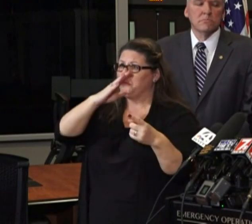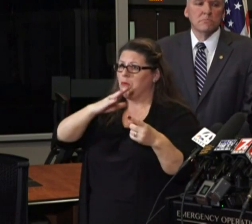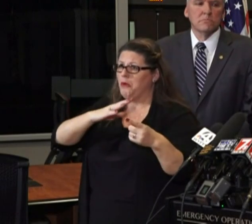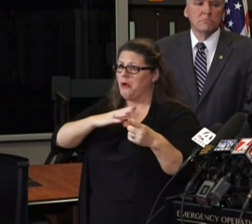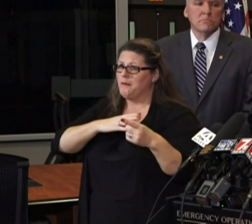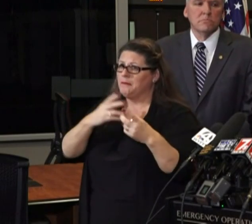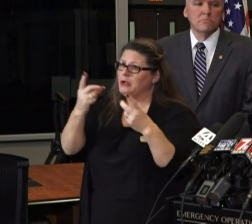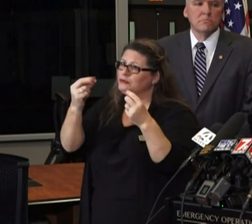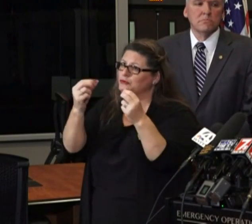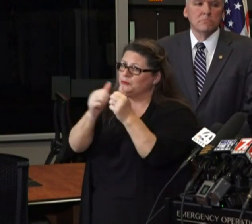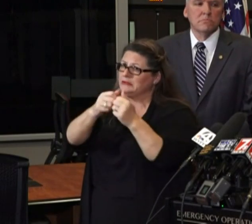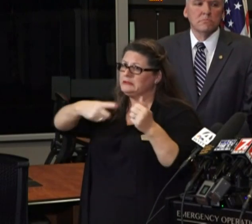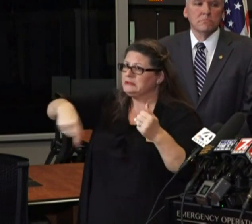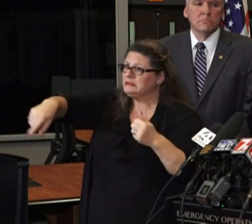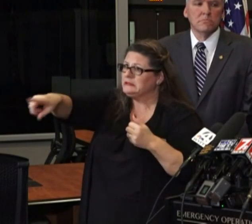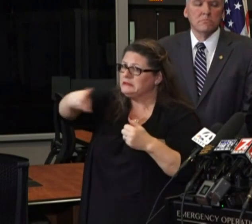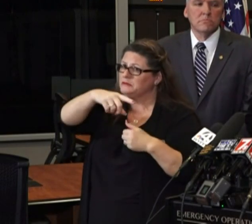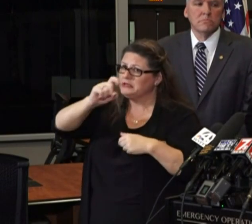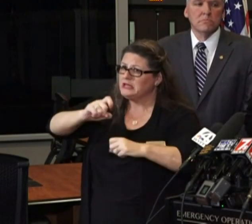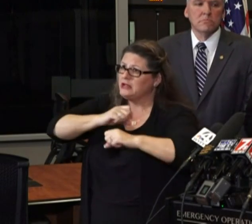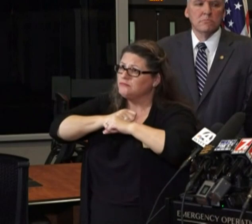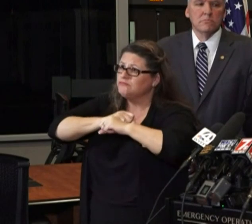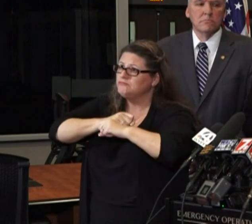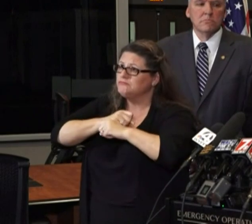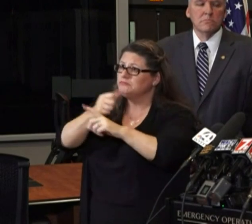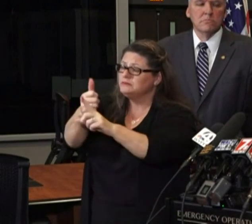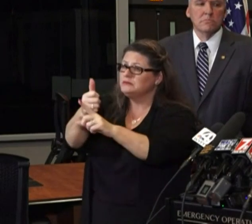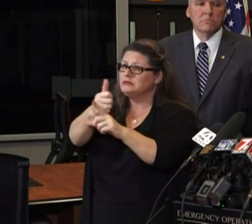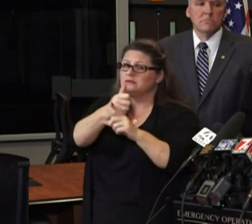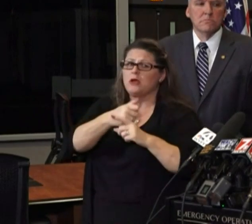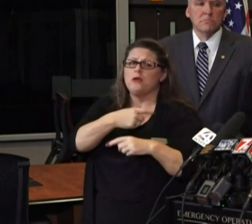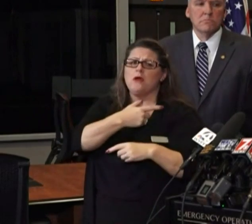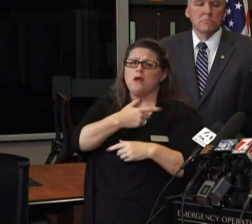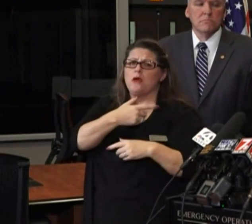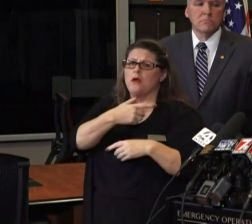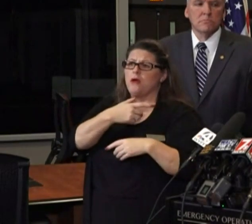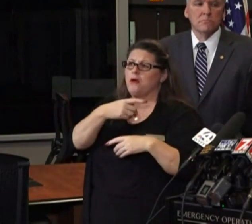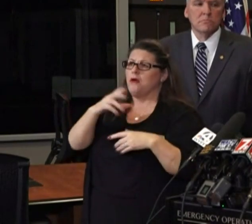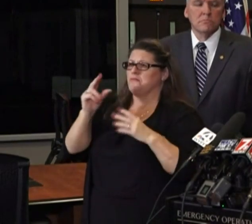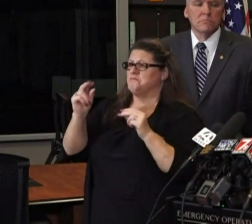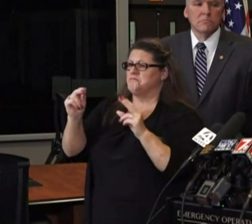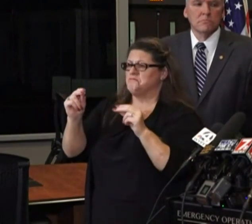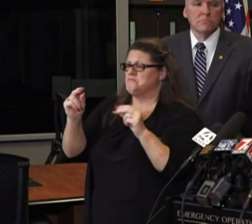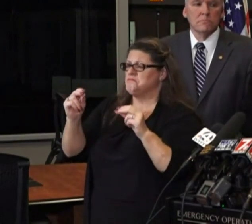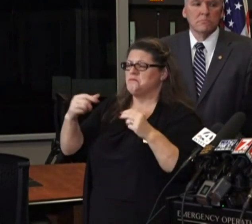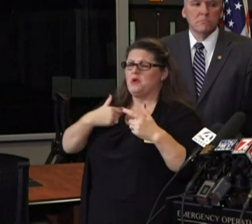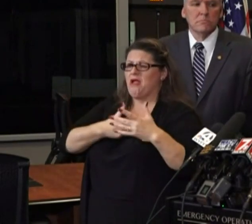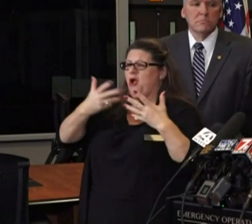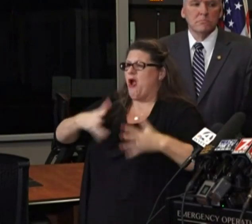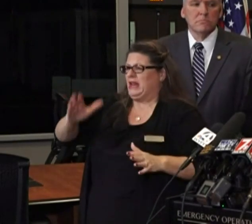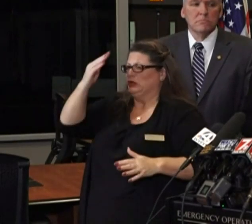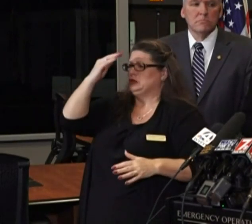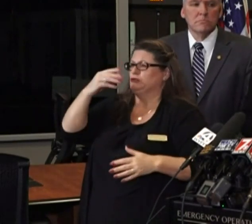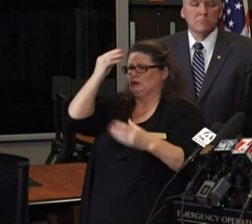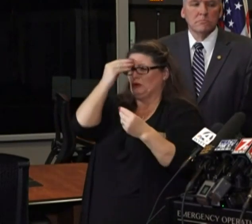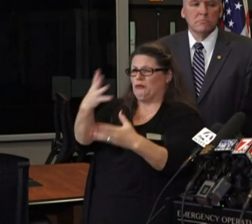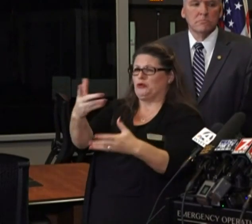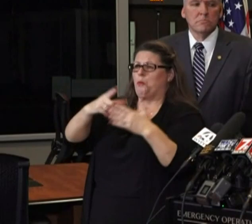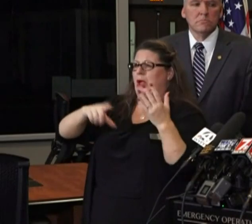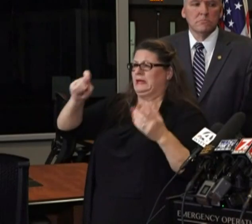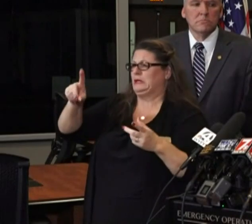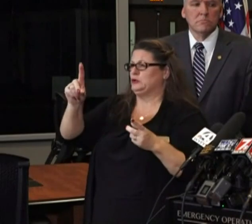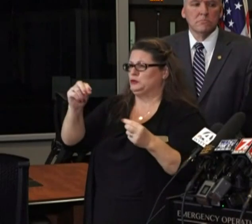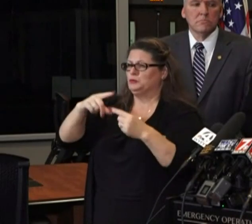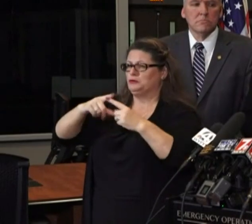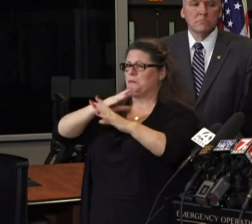other than what the guidelines suggested? No, we don't recommend any additional measures than those that we have already communicated that are known to be effective in preventing the